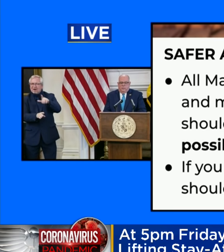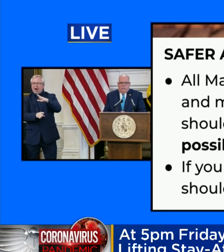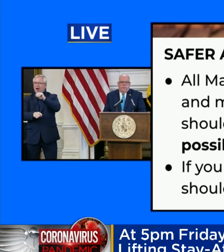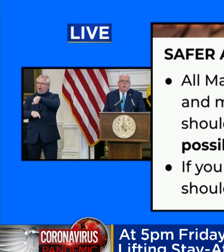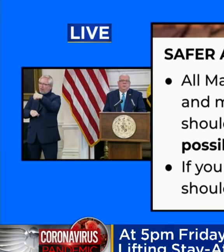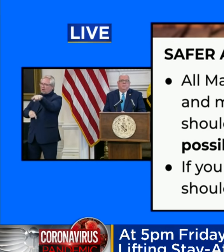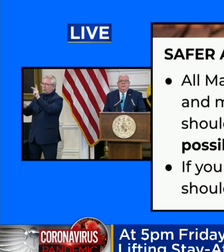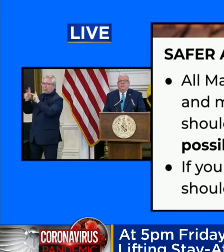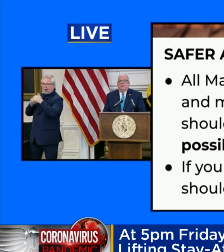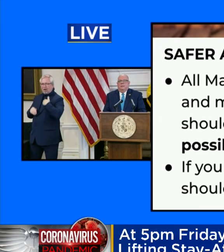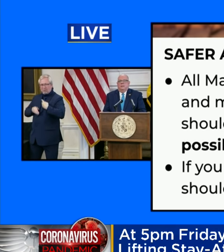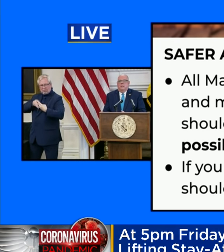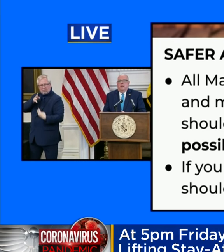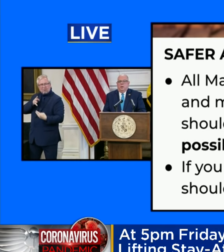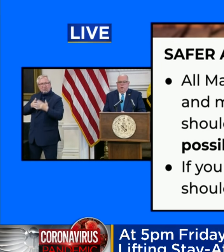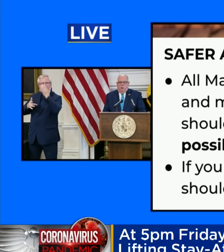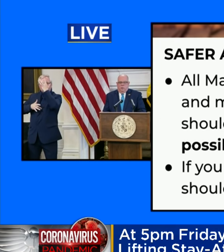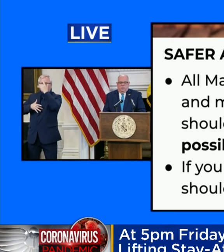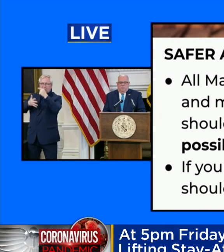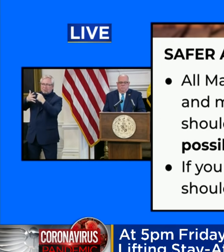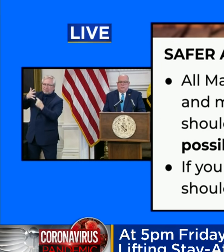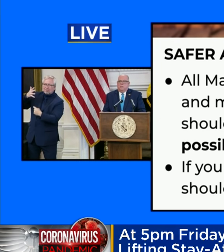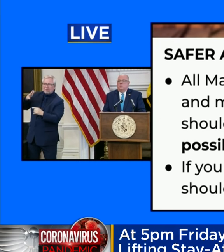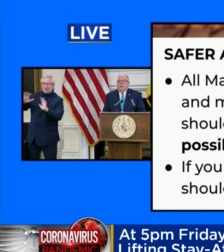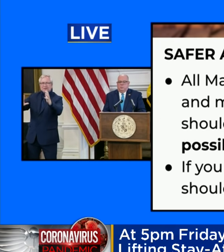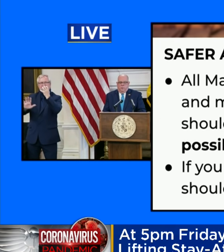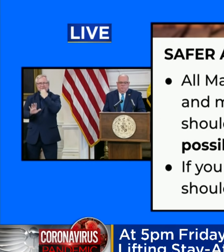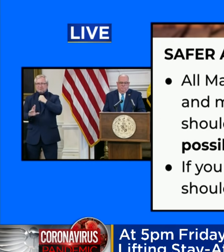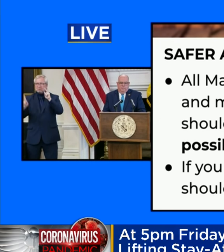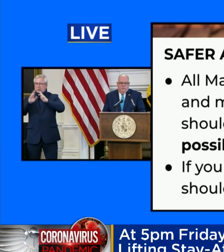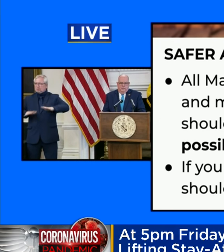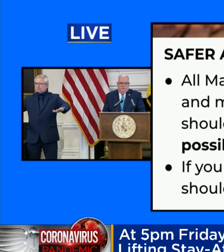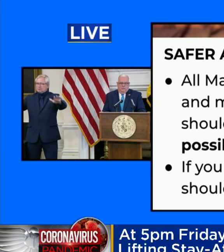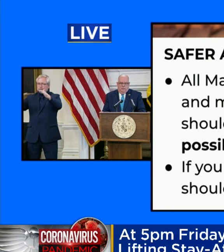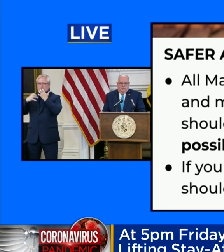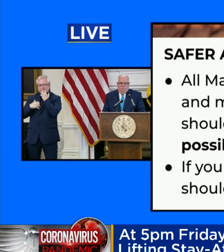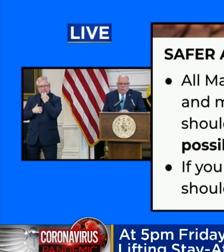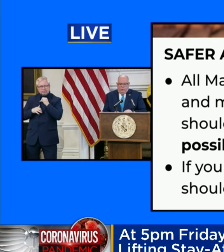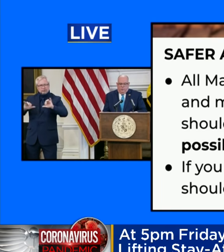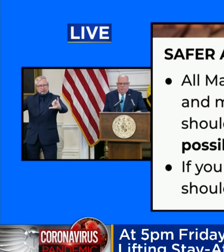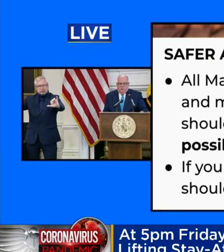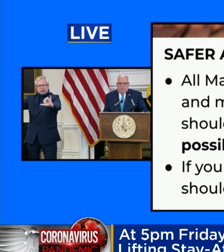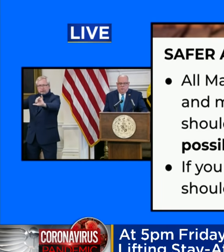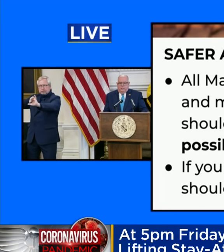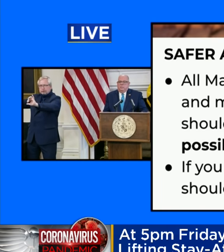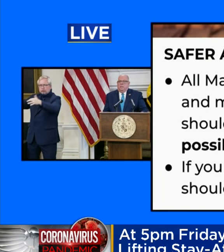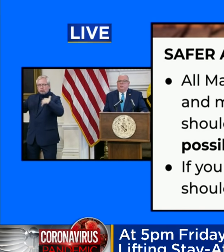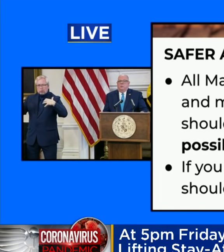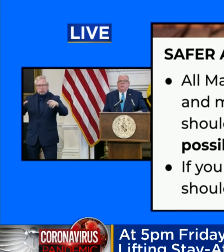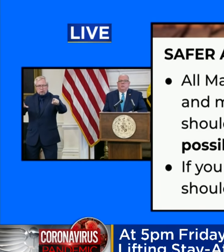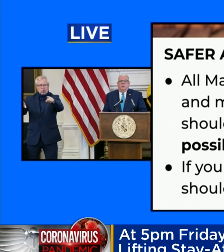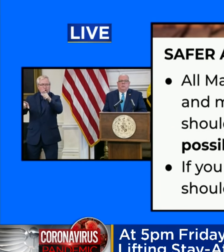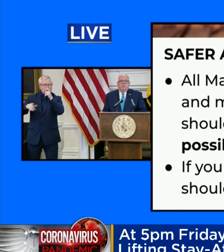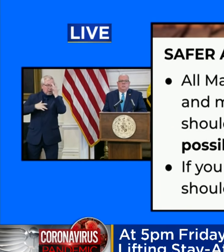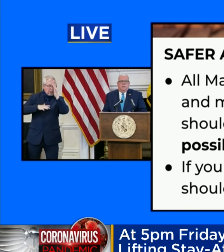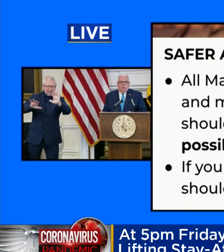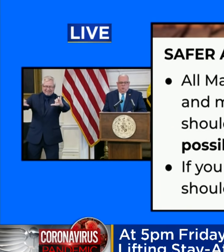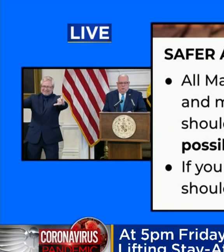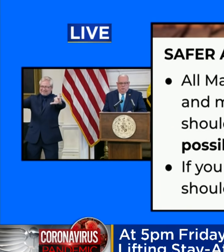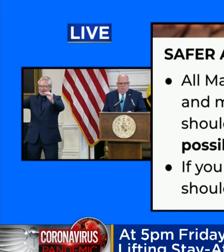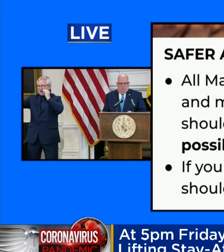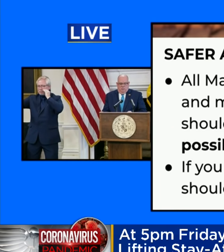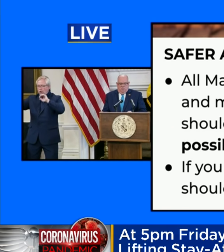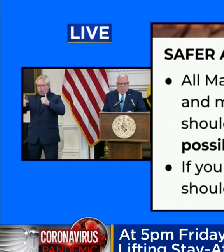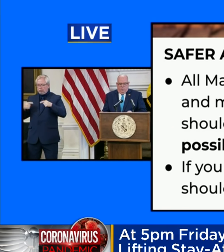to continue staying home as much as possible. Employers should continue to encourage